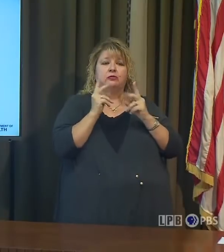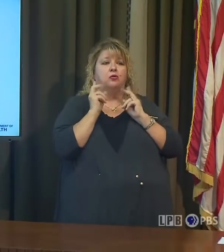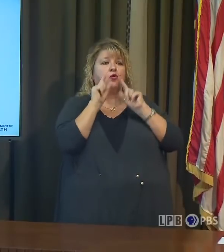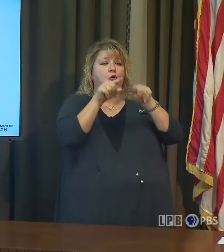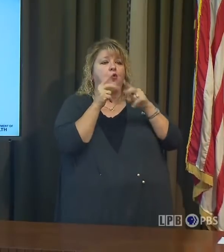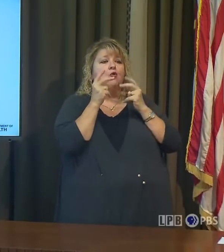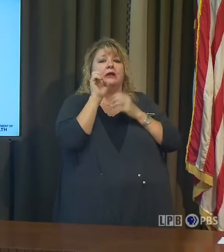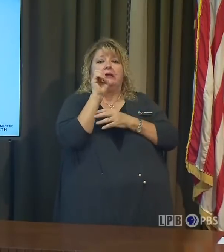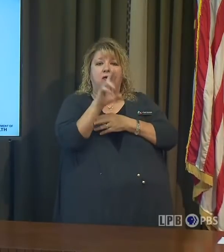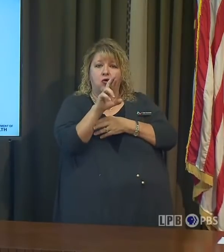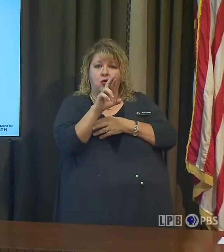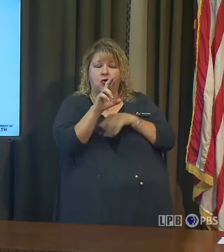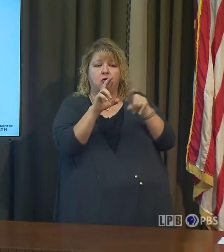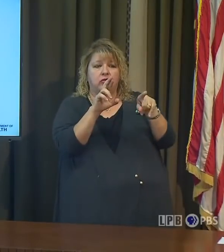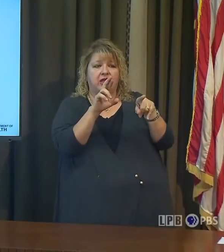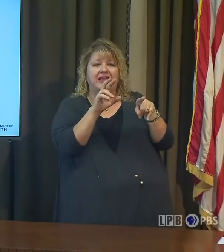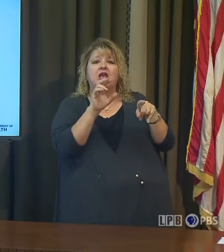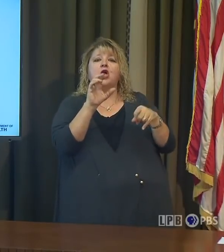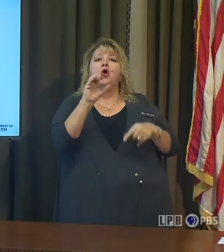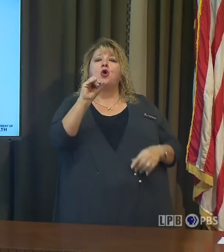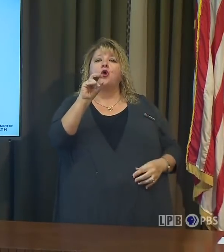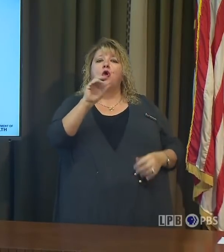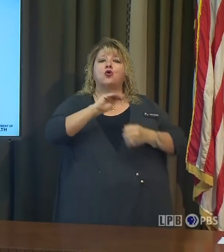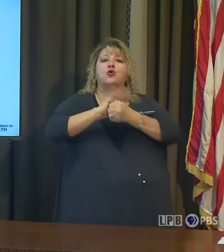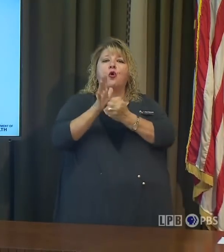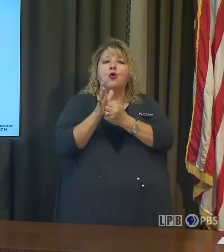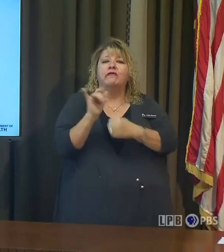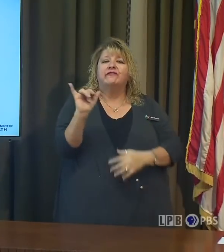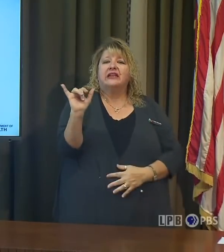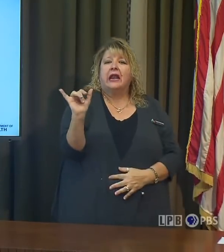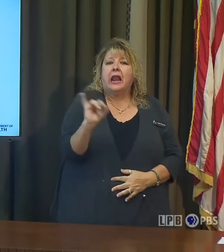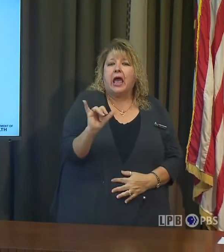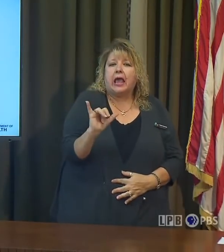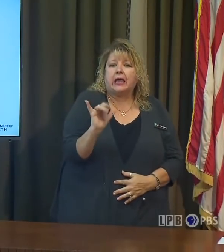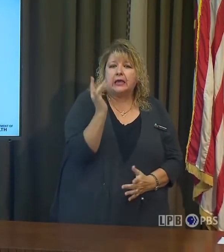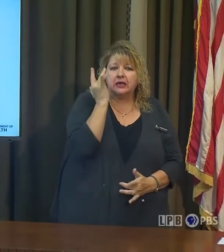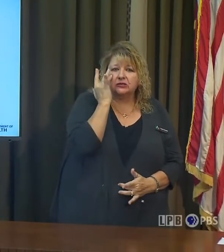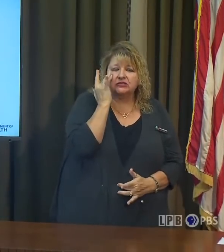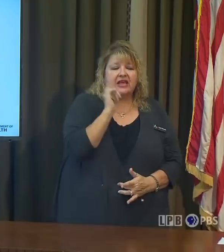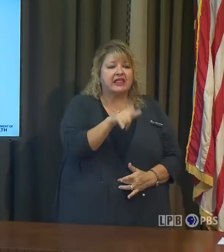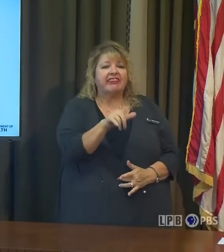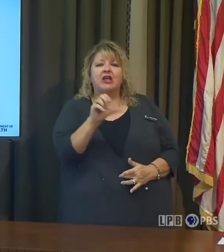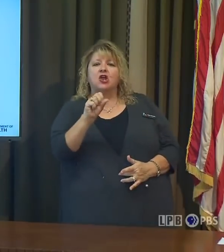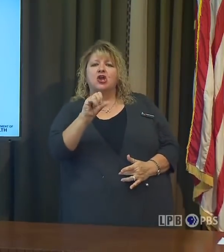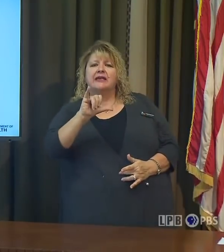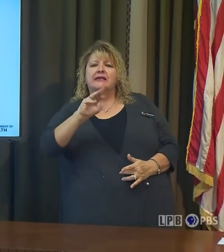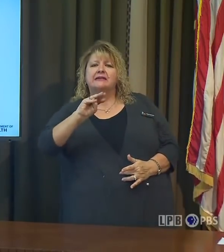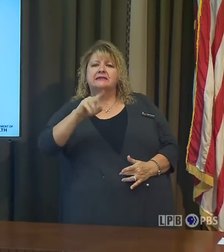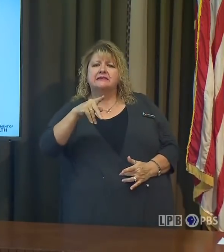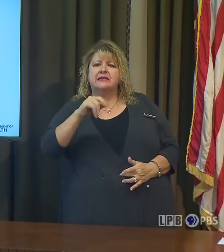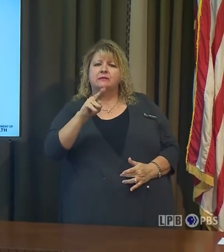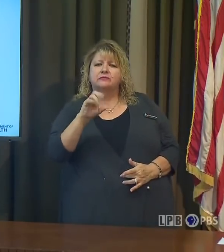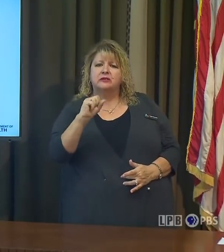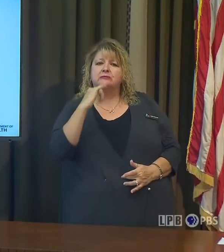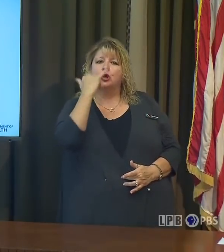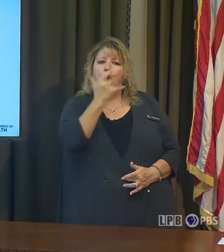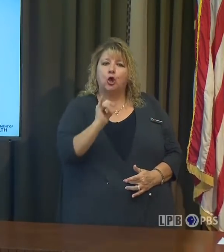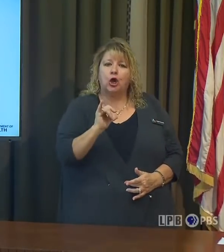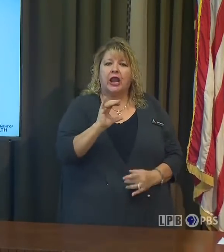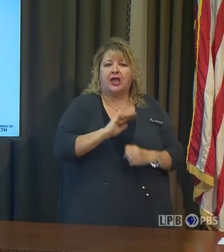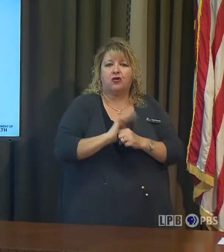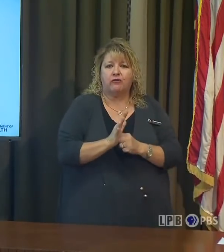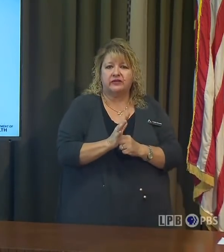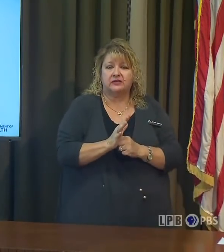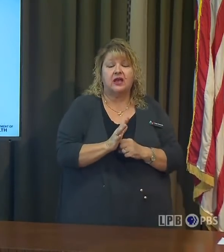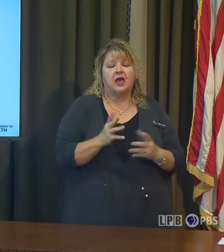attributable to what we call COVID-like illness or symptoms suggestive of COVID. And I'll review what those symptoms are because it's been a little bit of time since we talked